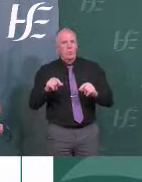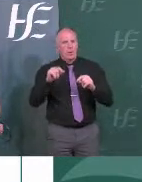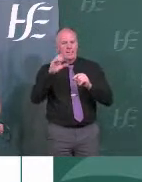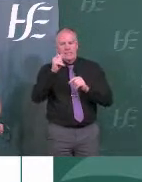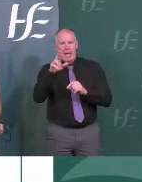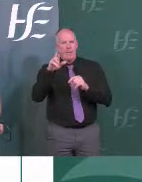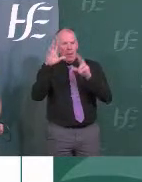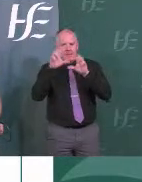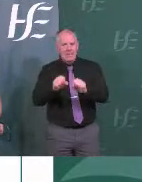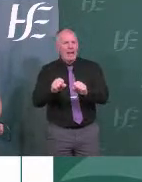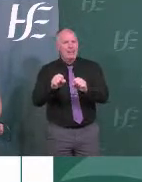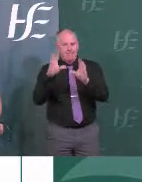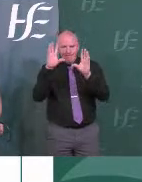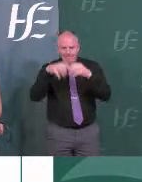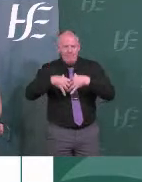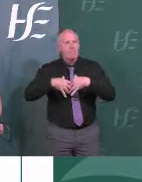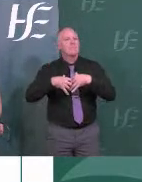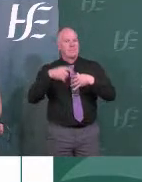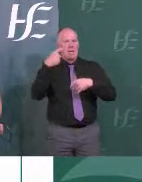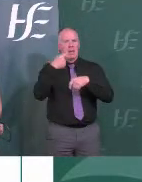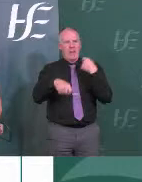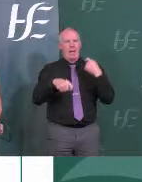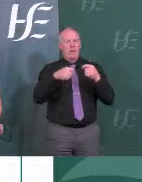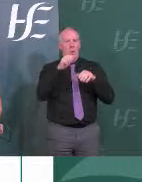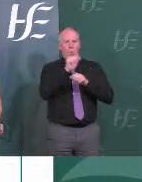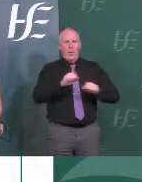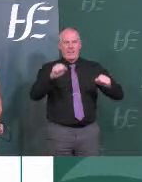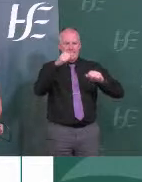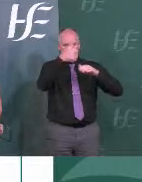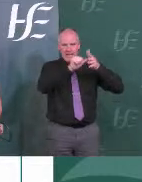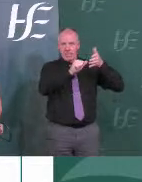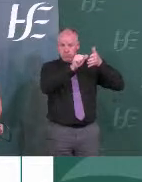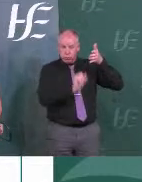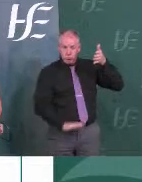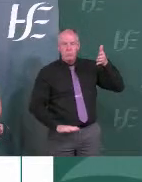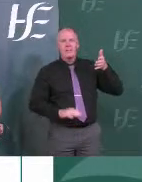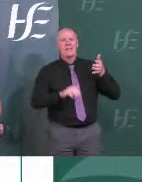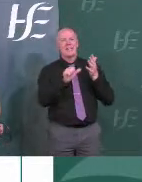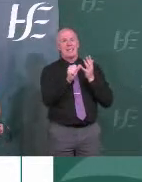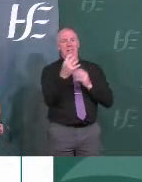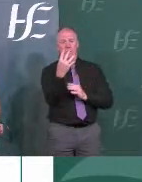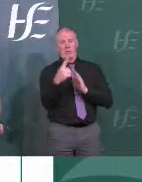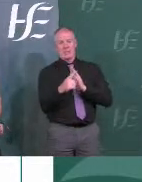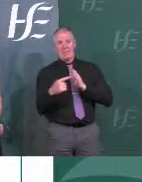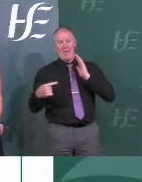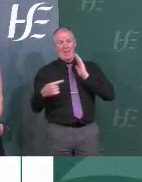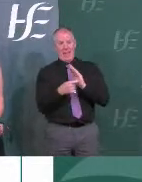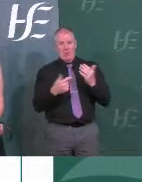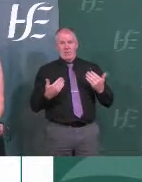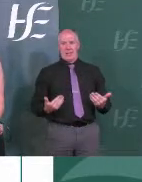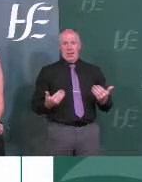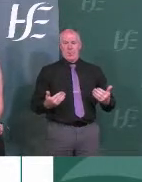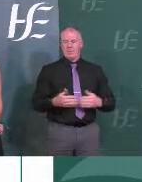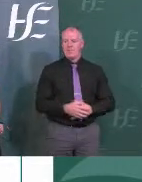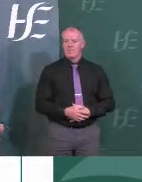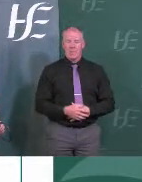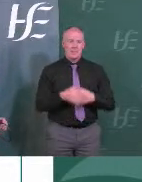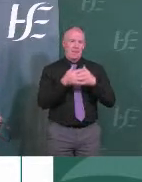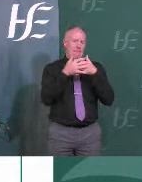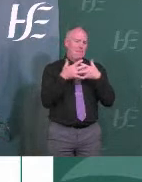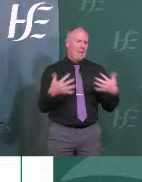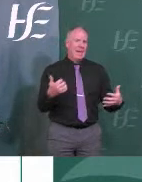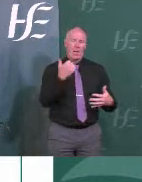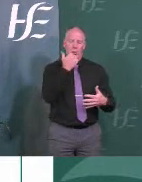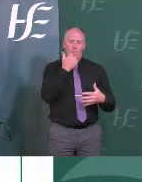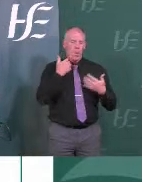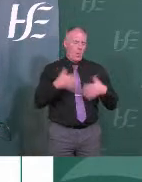can see there that our waiting lists have grown really very significantly now, up to over 647,000. And that's a huge number,